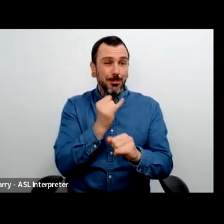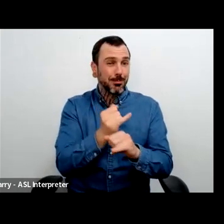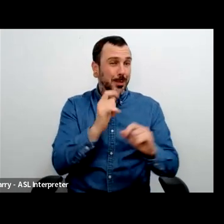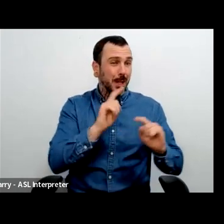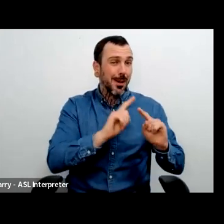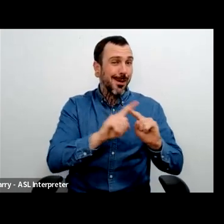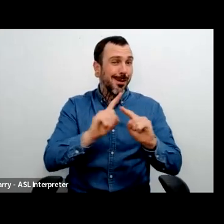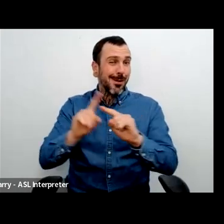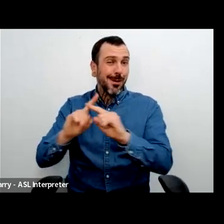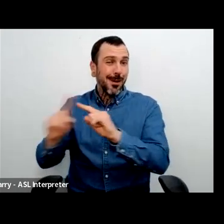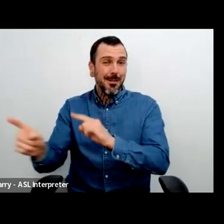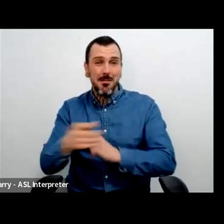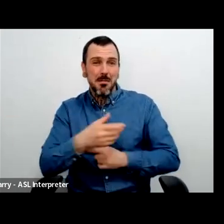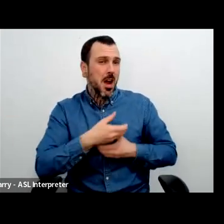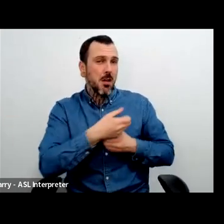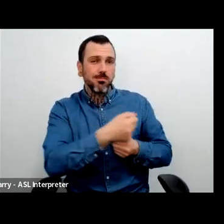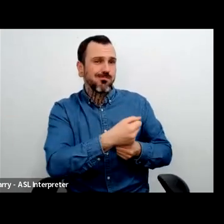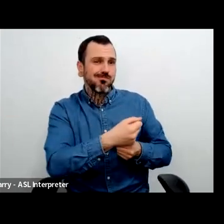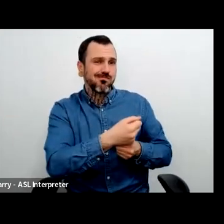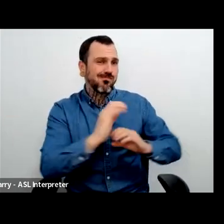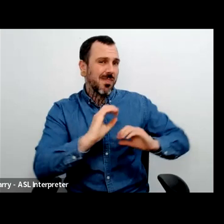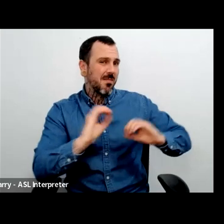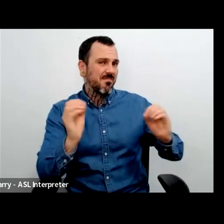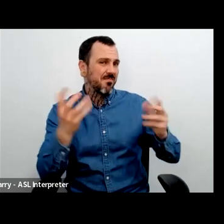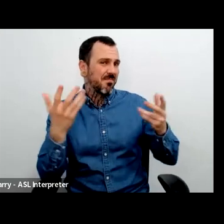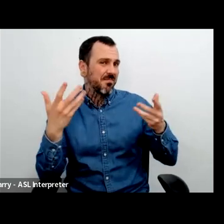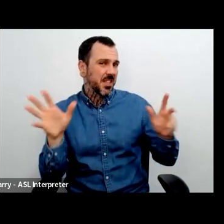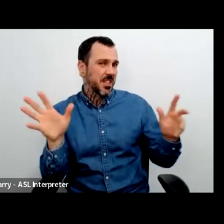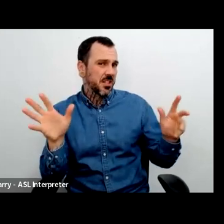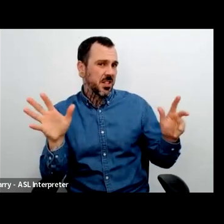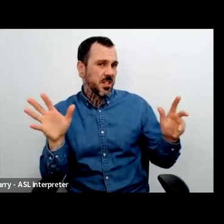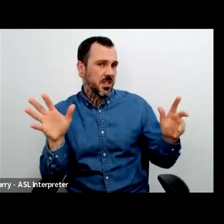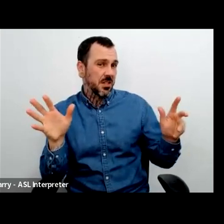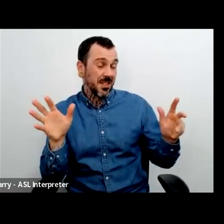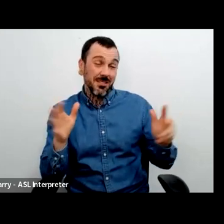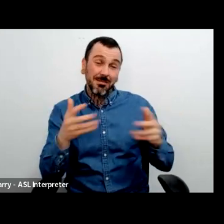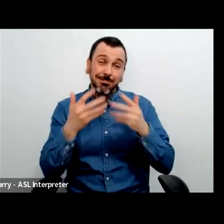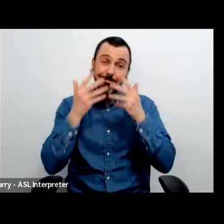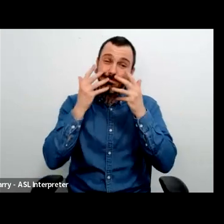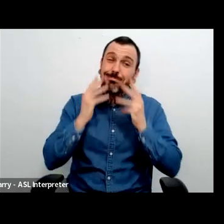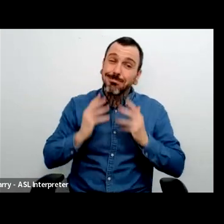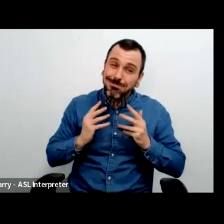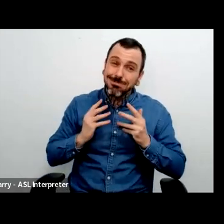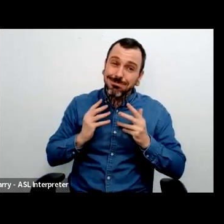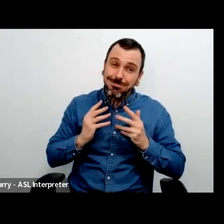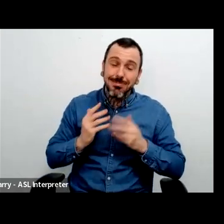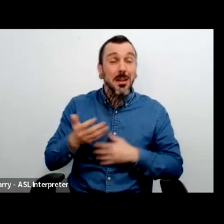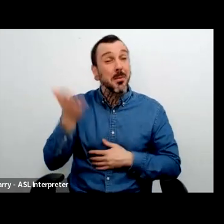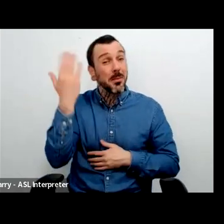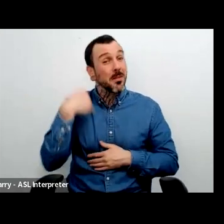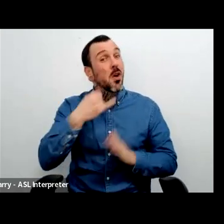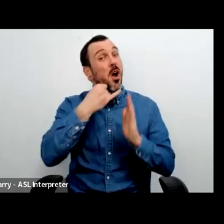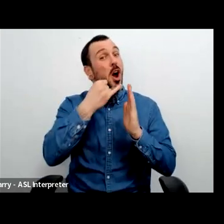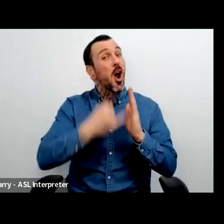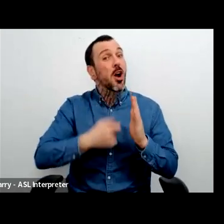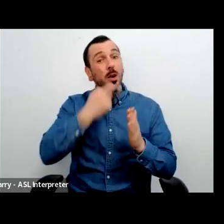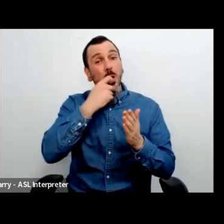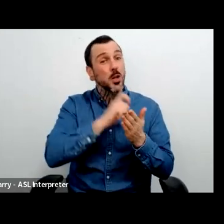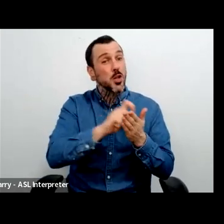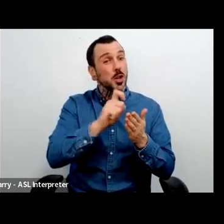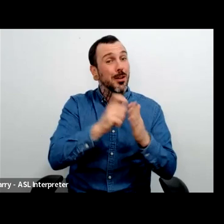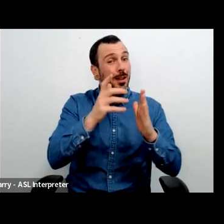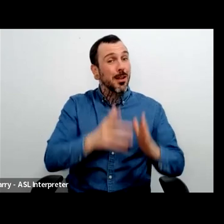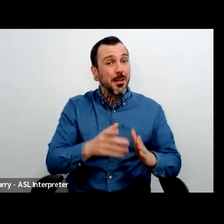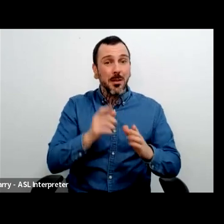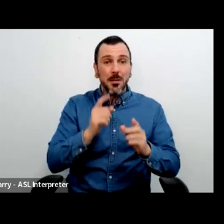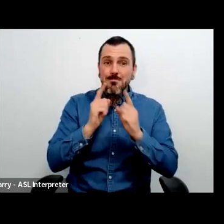think it is a tragedy. I miss really good arts journalism. It's harder to reach